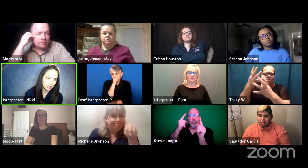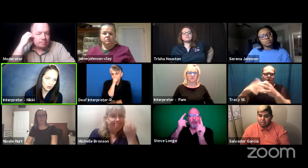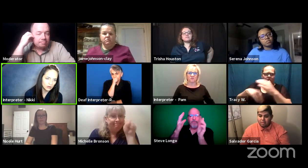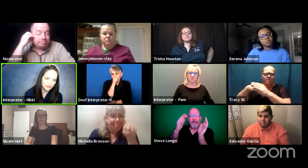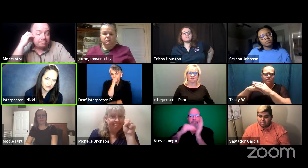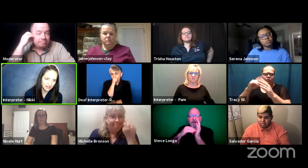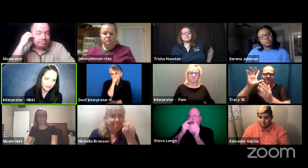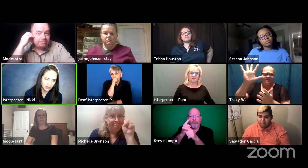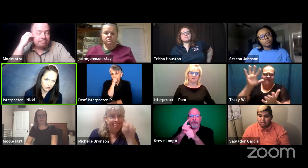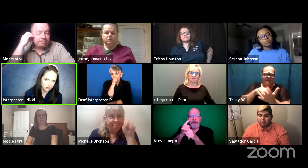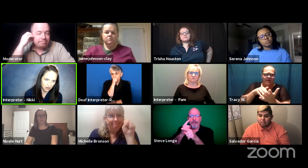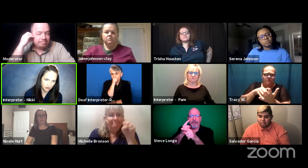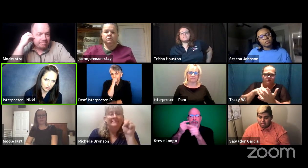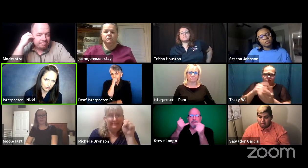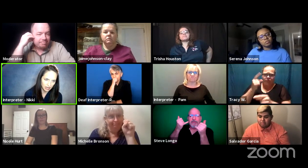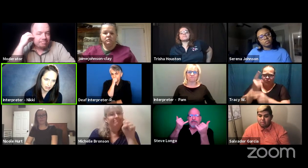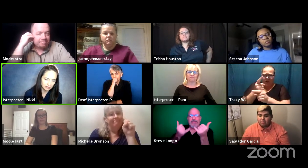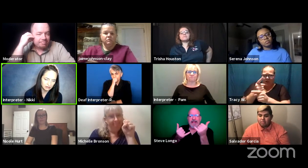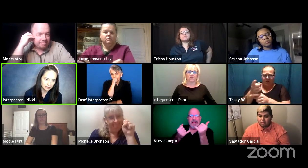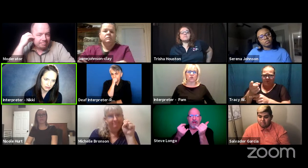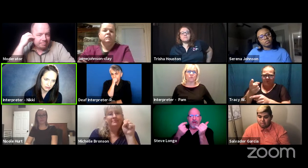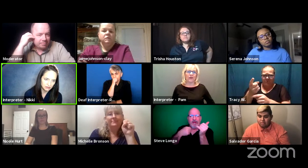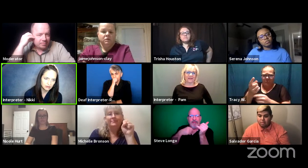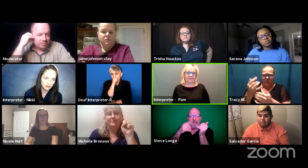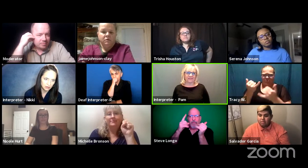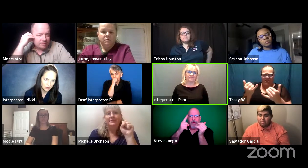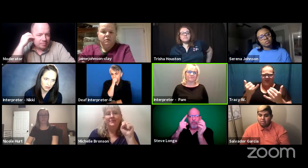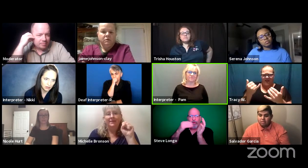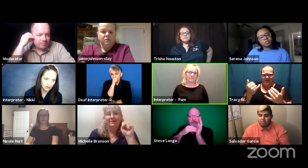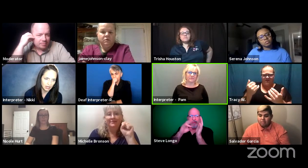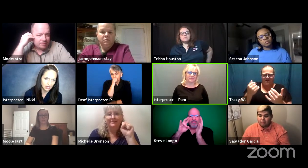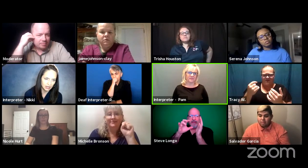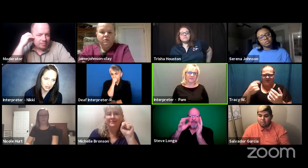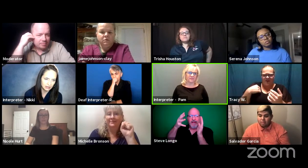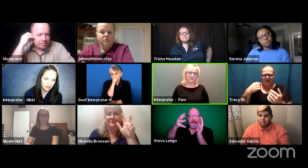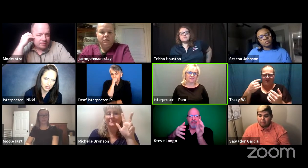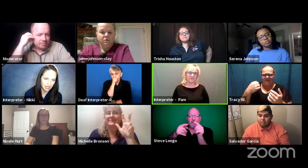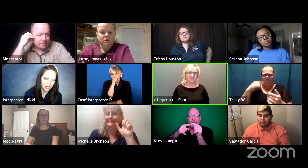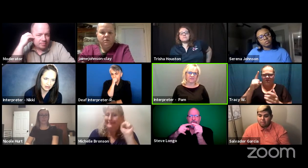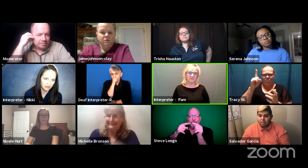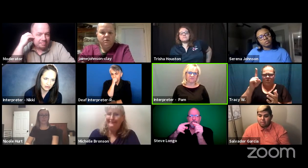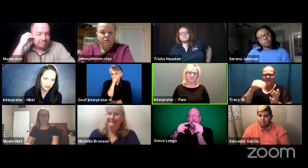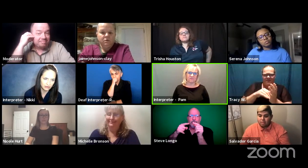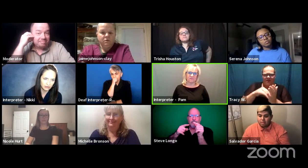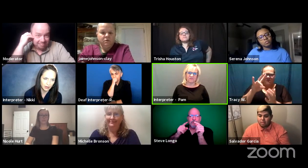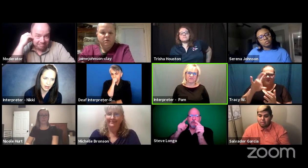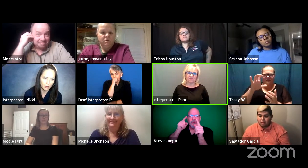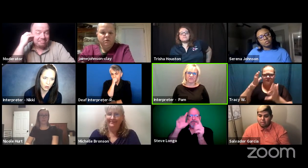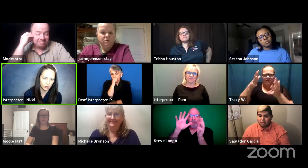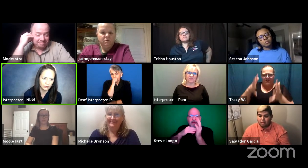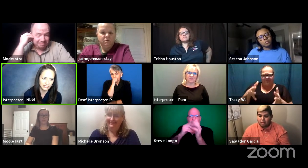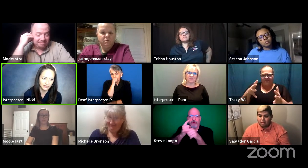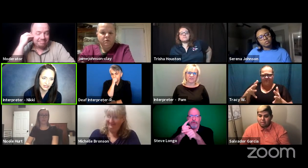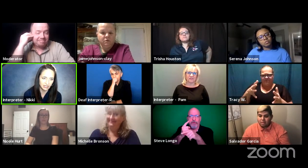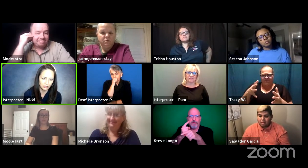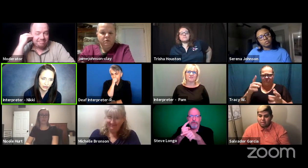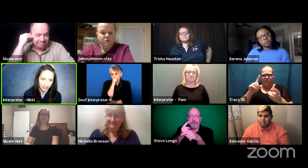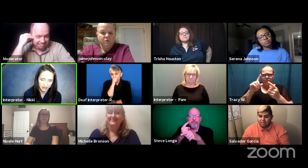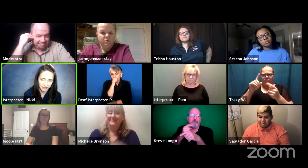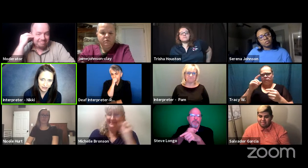goal is $5,000, right? Correct. And we have about 1,700 left. Is